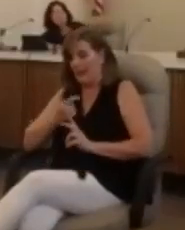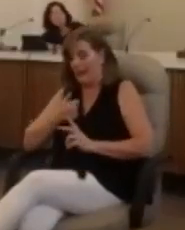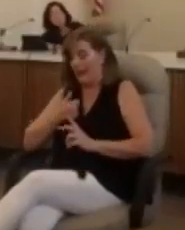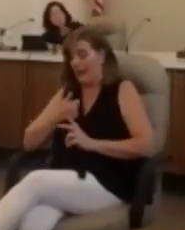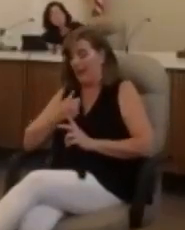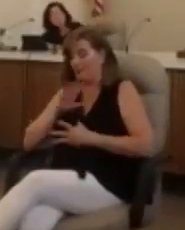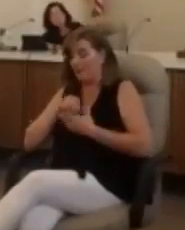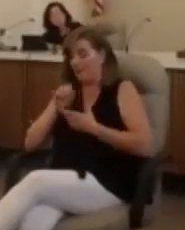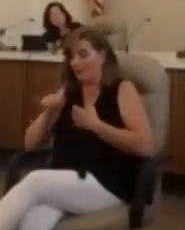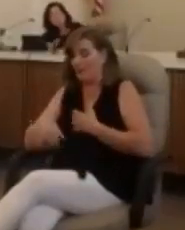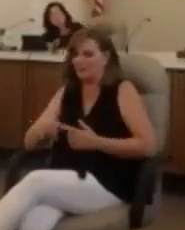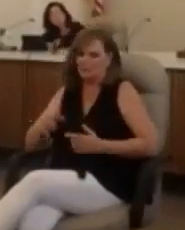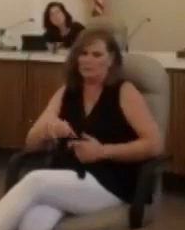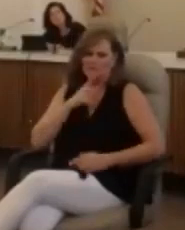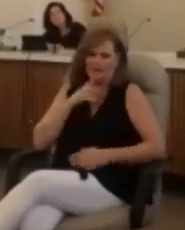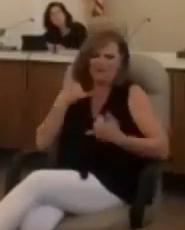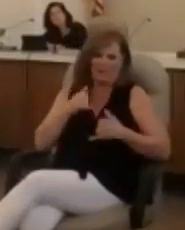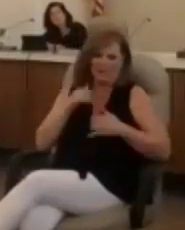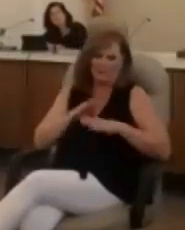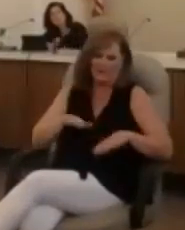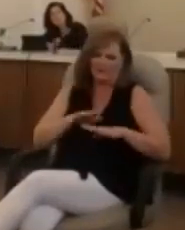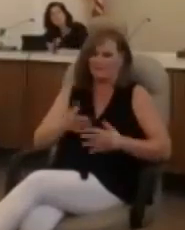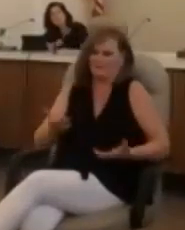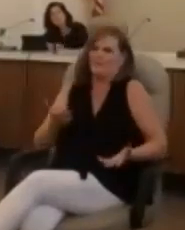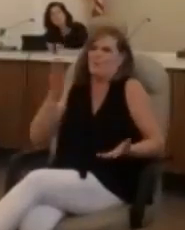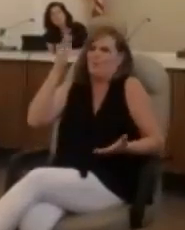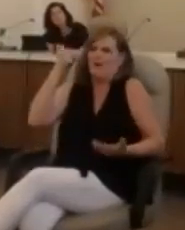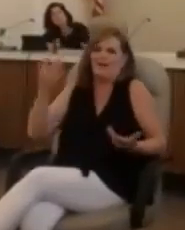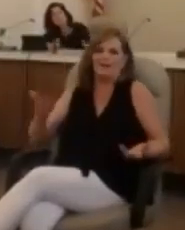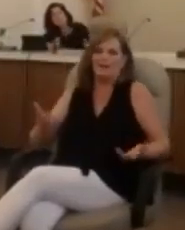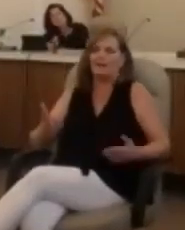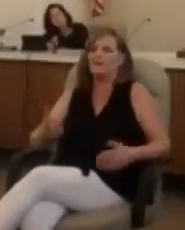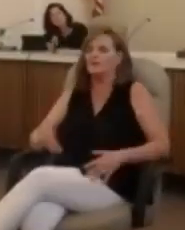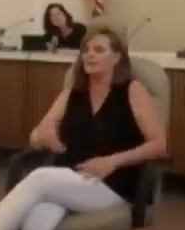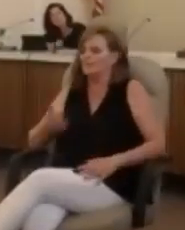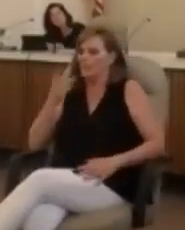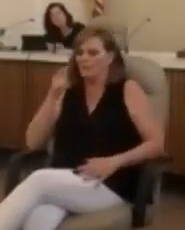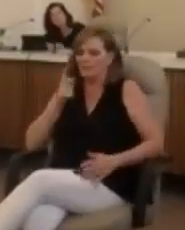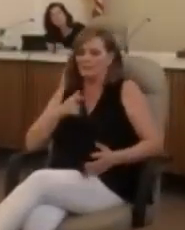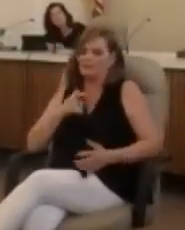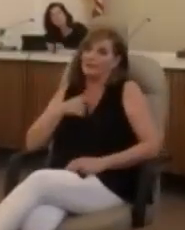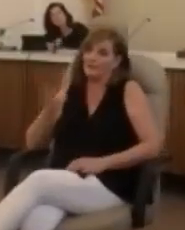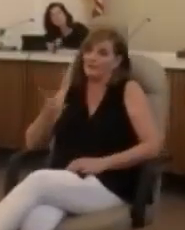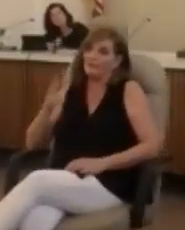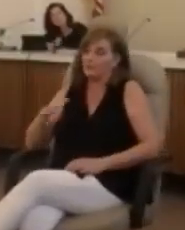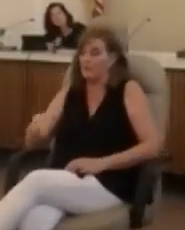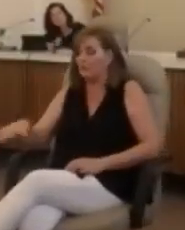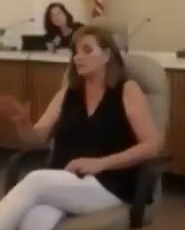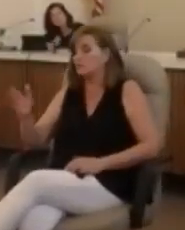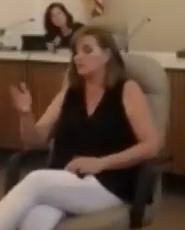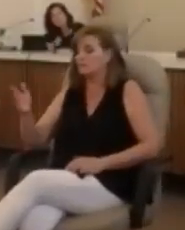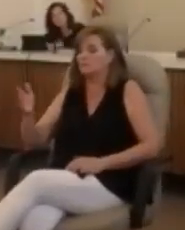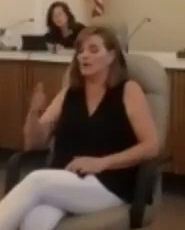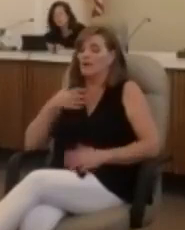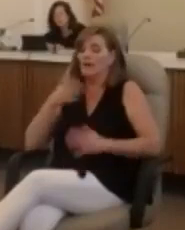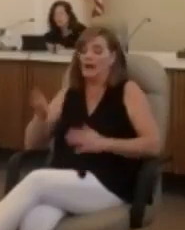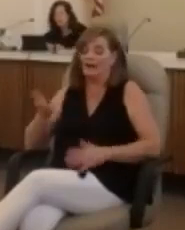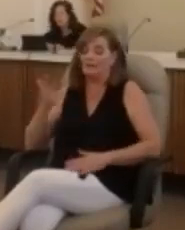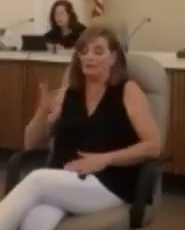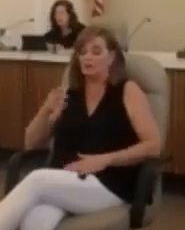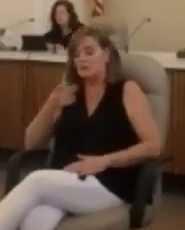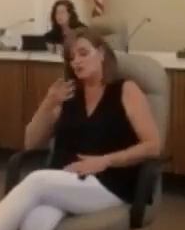said a playground, and I'm like thinking, why do seniors want a playground? And then the light bulb went off in my head. Well, I have 3 grandchildren, and I take them to playgrounds.